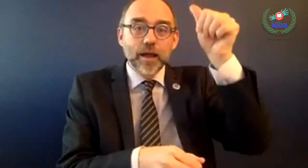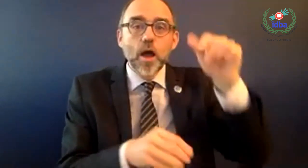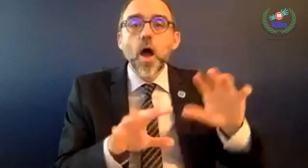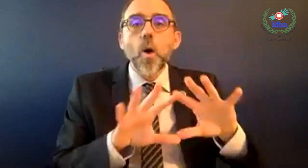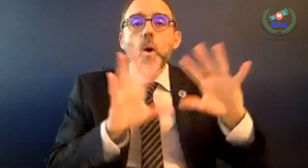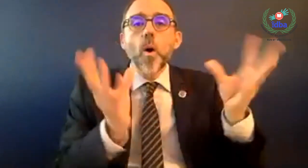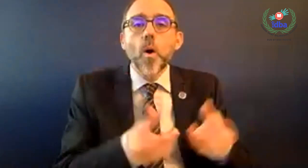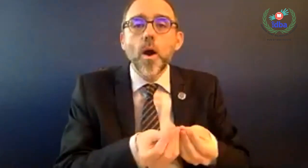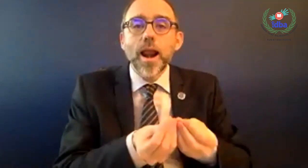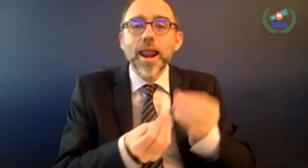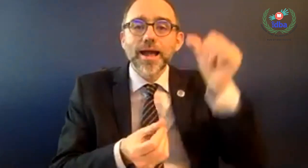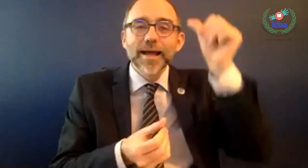country Ordinary Member from India,